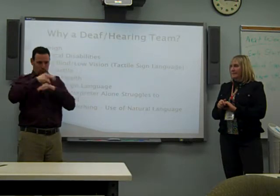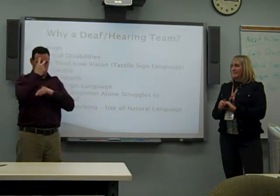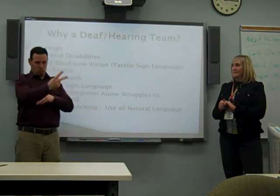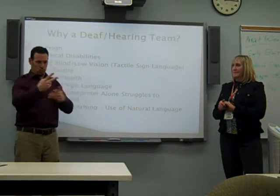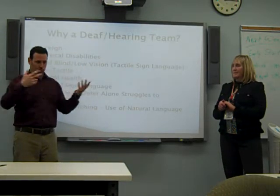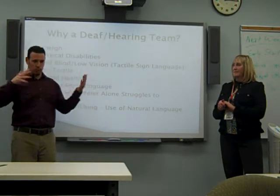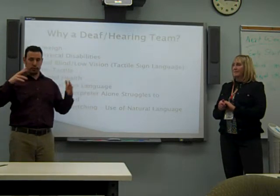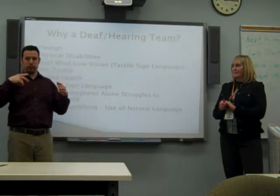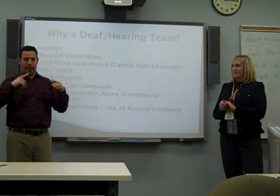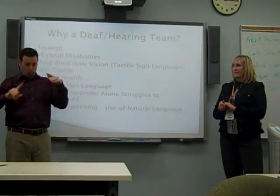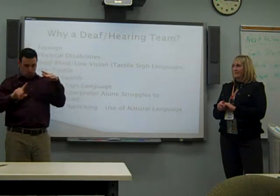interpreting.